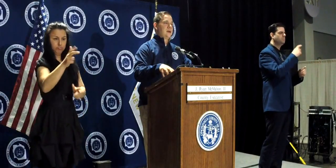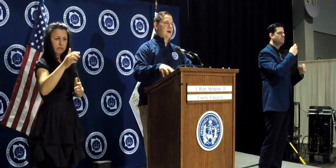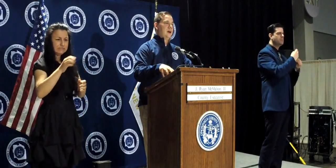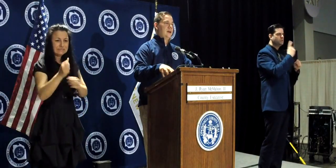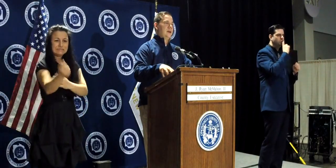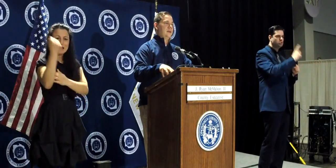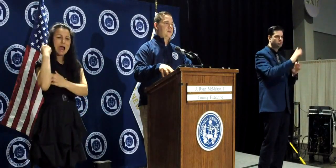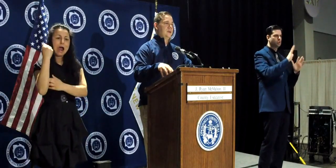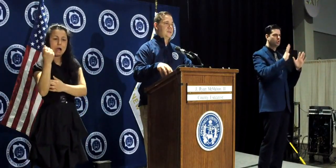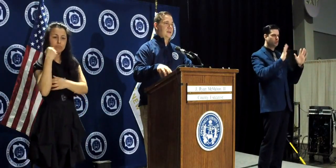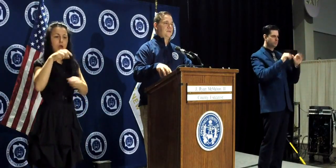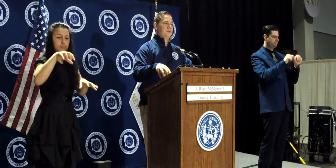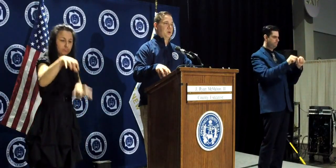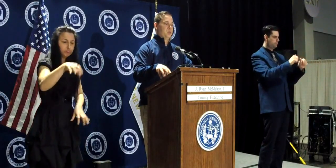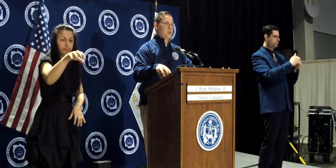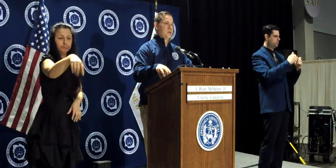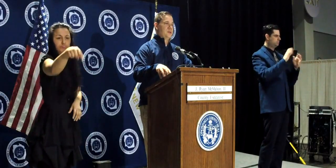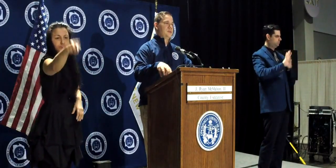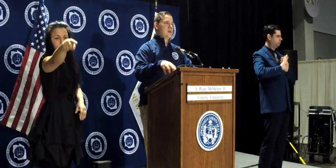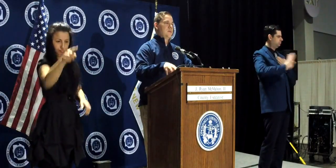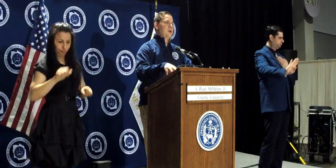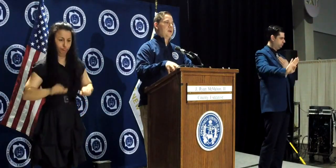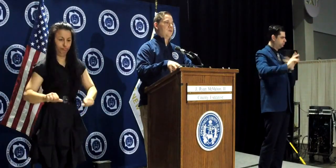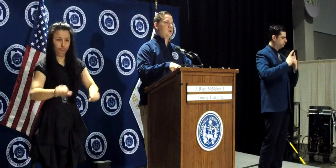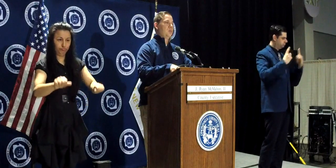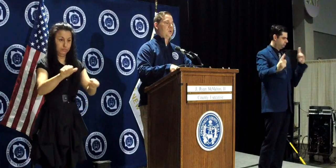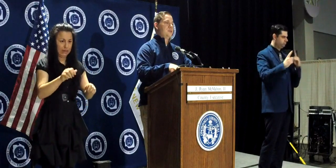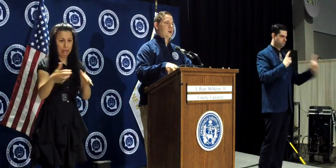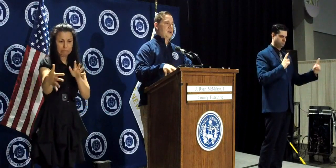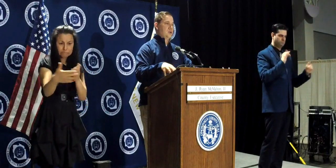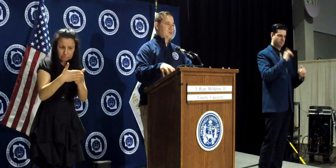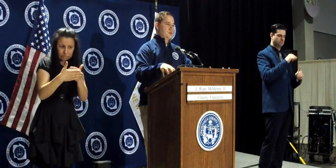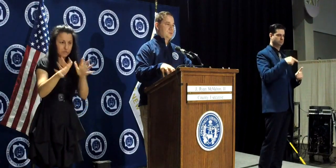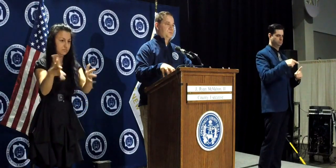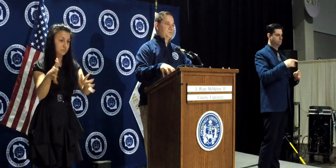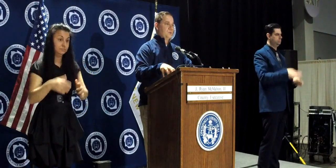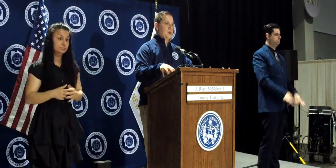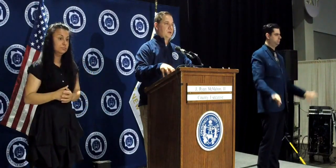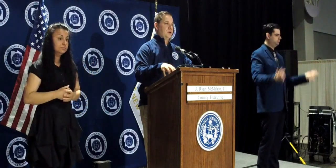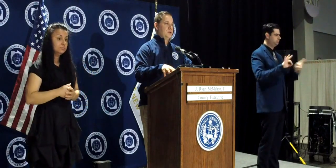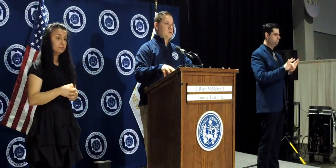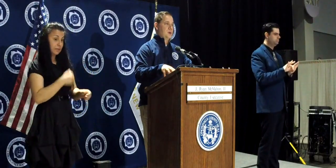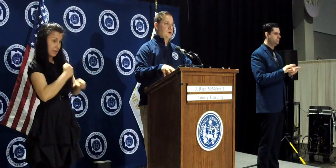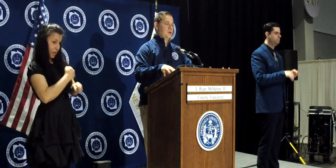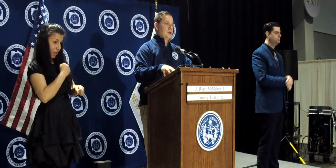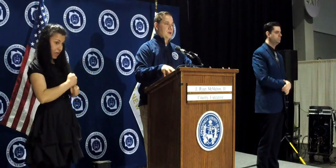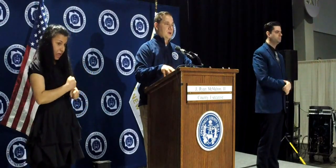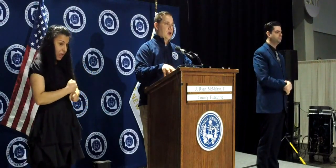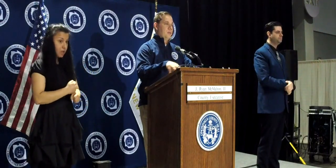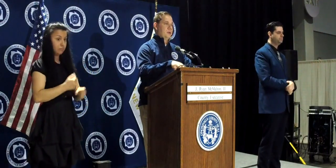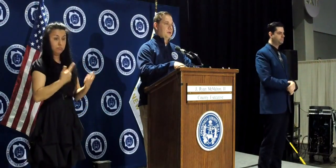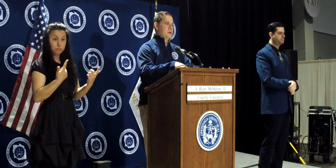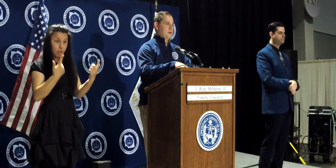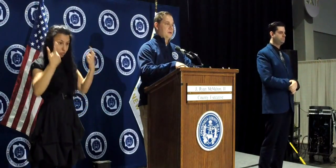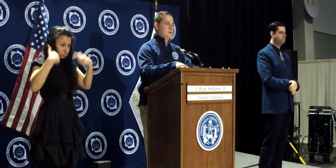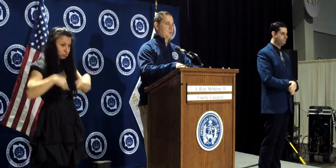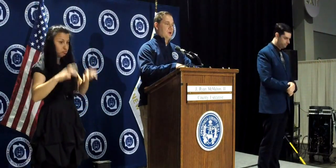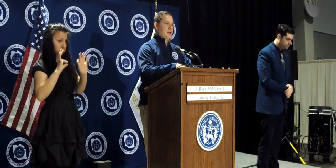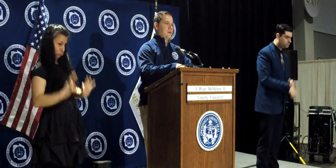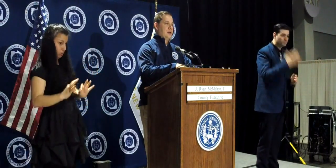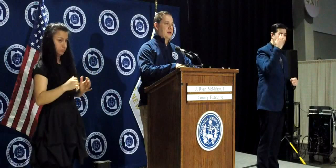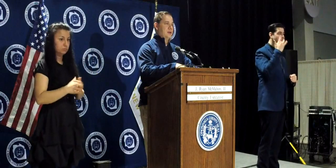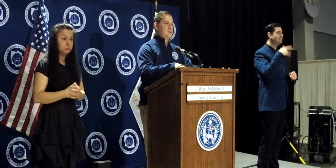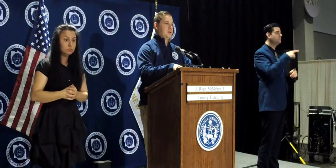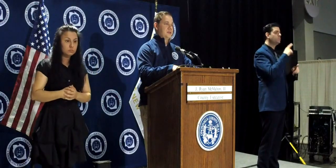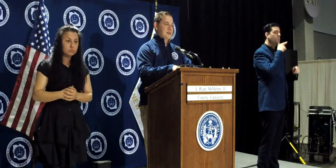employees and the safety of your employees. Many of your employees are anxious and they're concerned. They're coming to